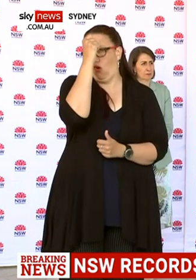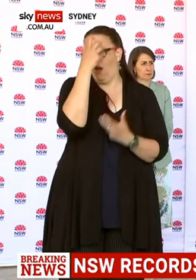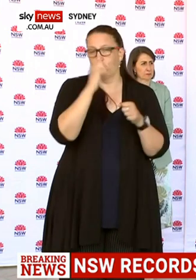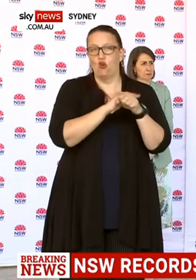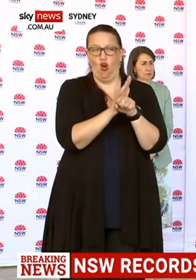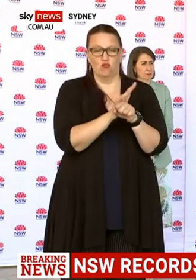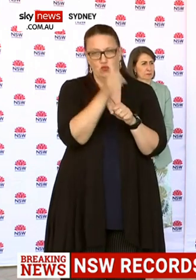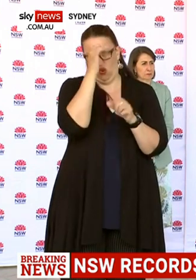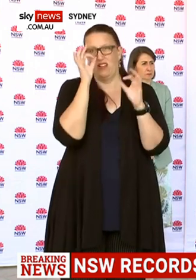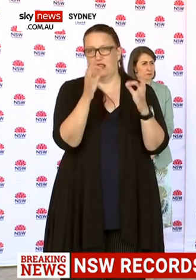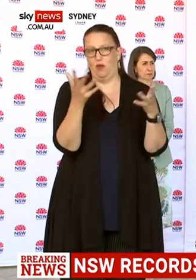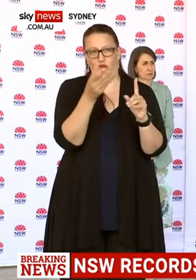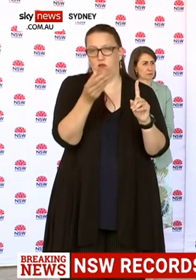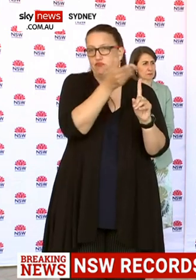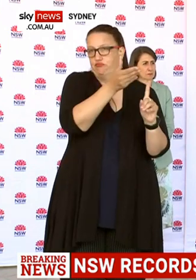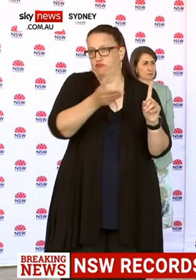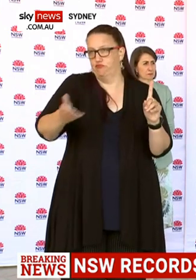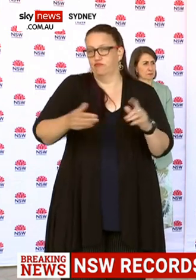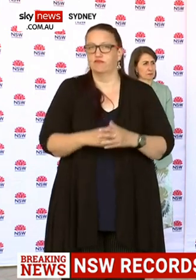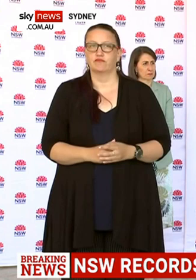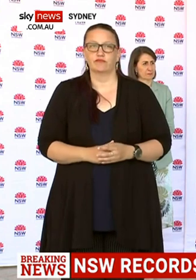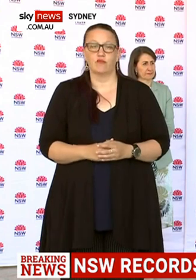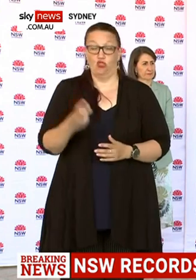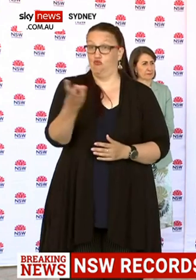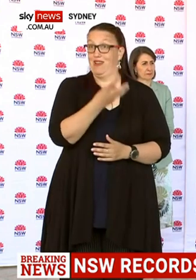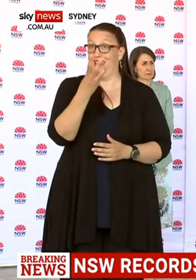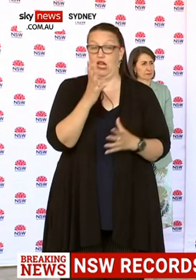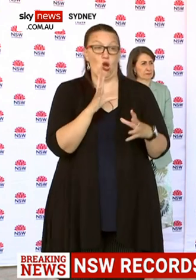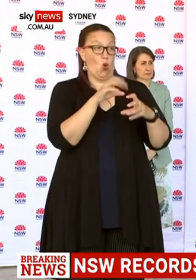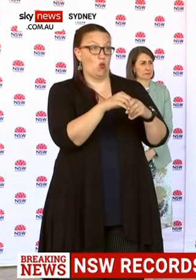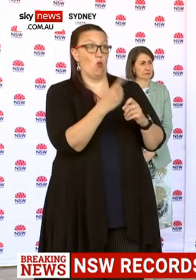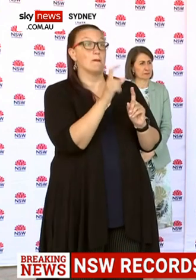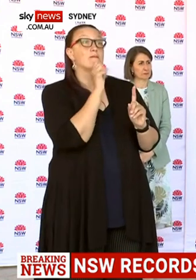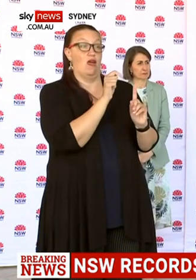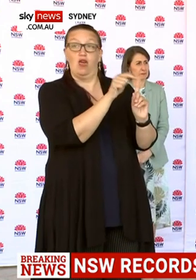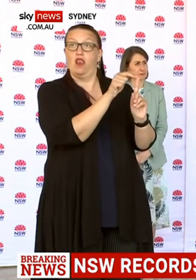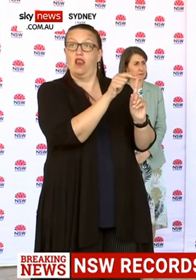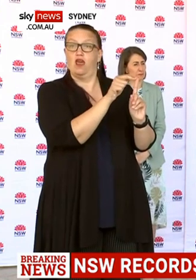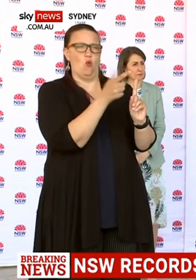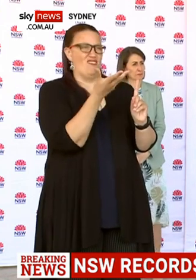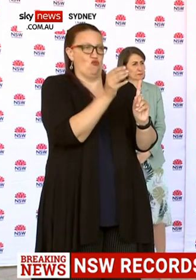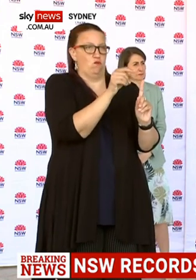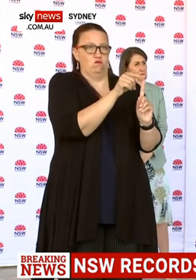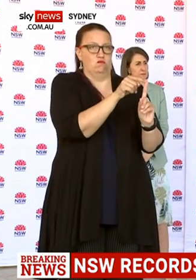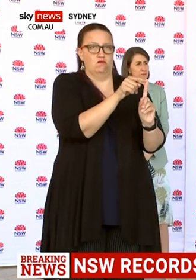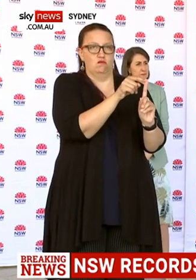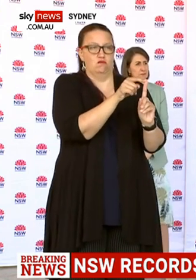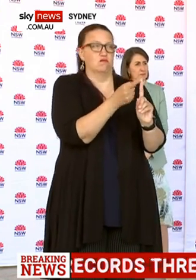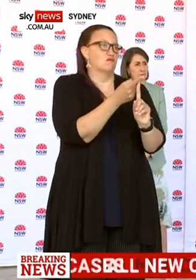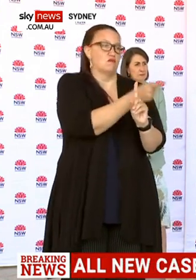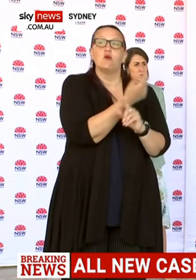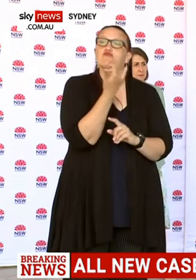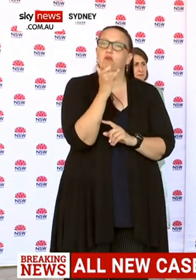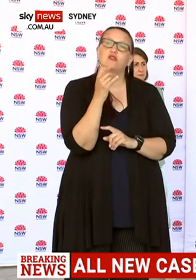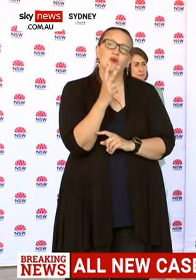woman in their 30s who were included in yesterday's numbers, and we're investigating a potential exposure at an event on the 29th